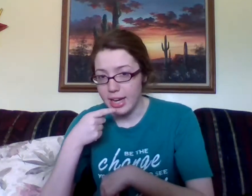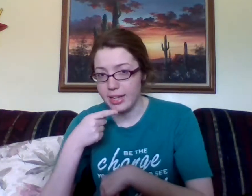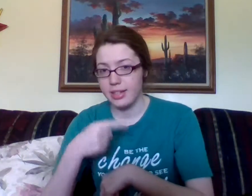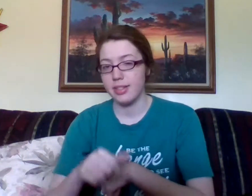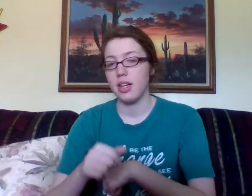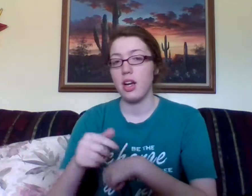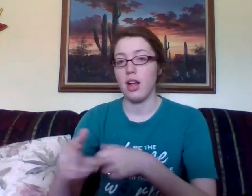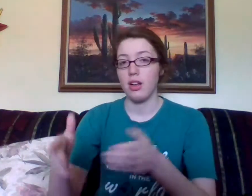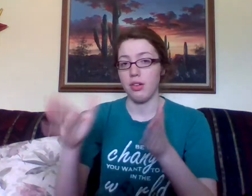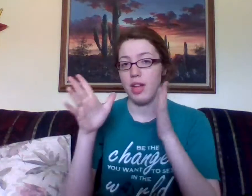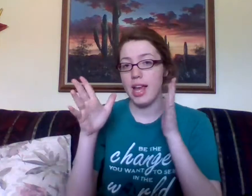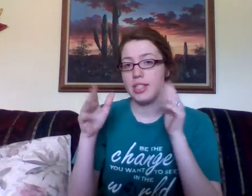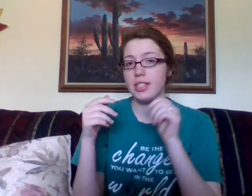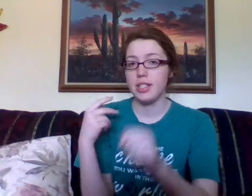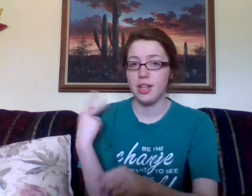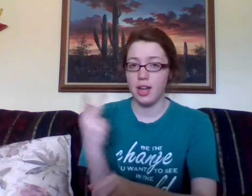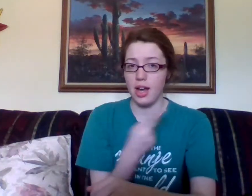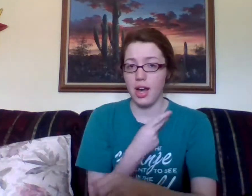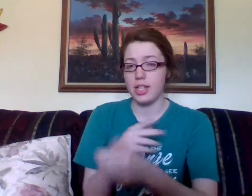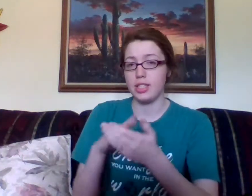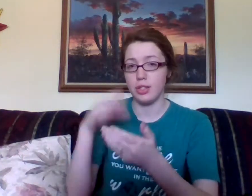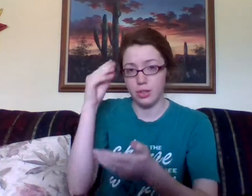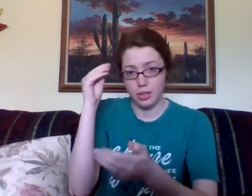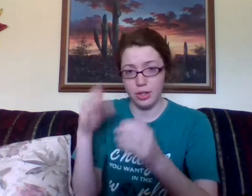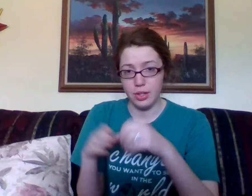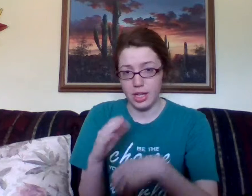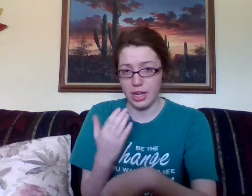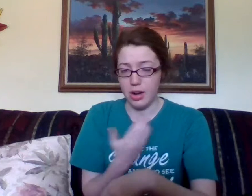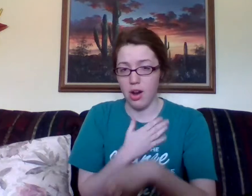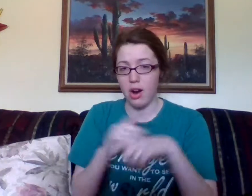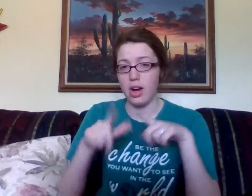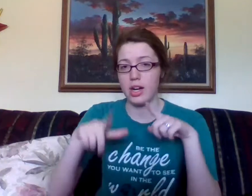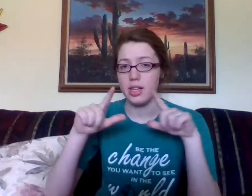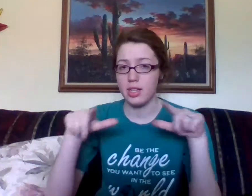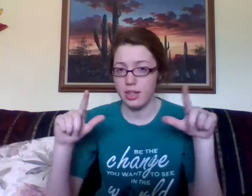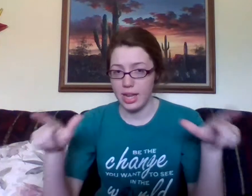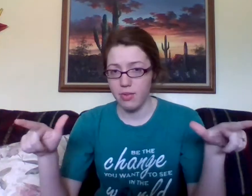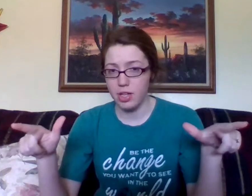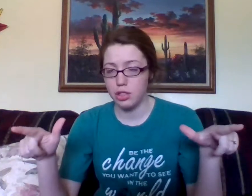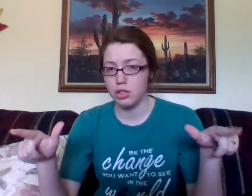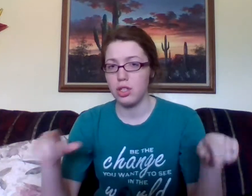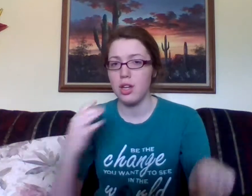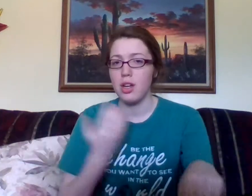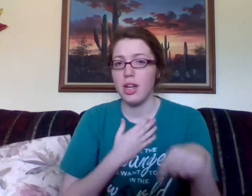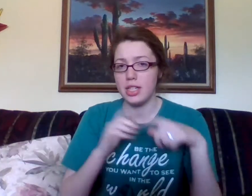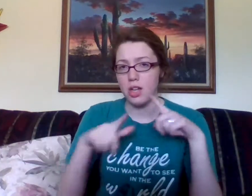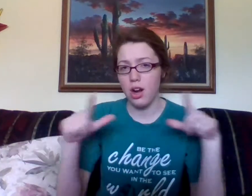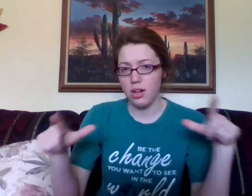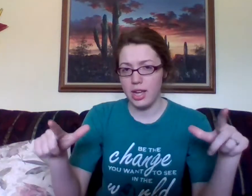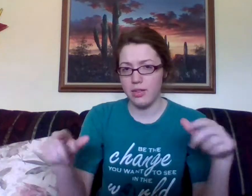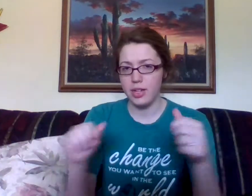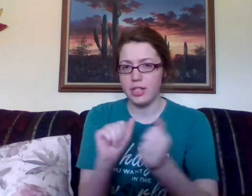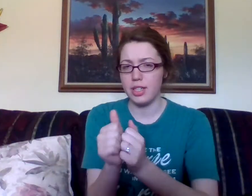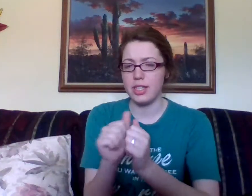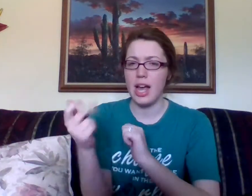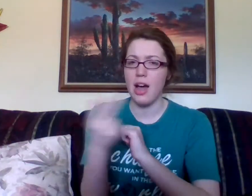saying, let us learn in our language. It's our language. It's how